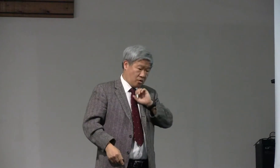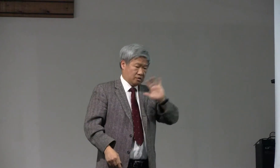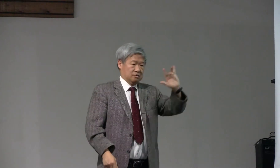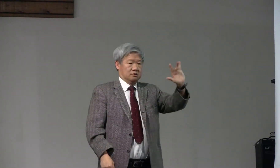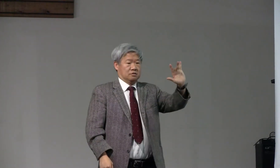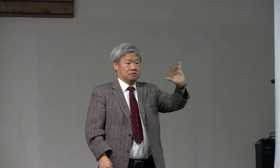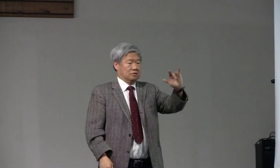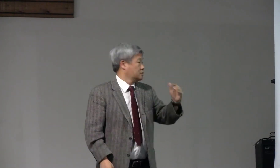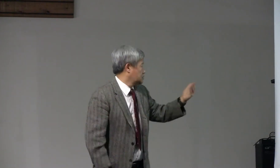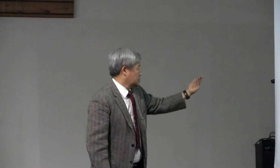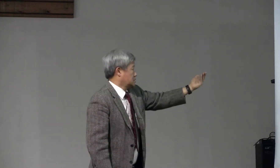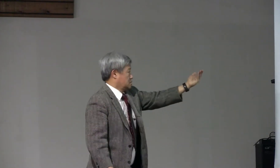after Uzziah's death